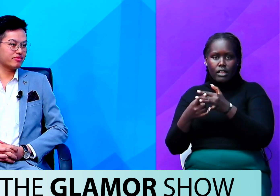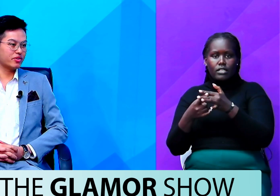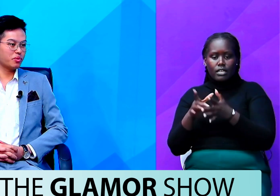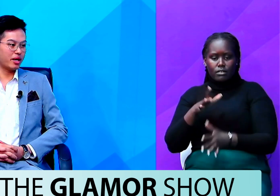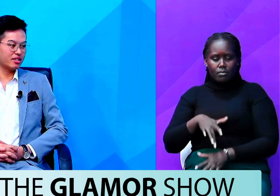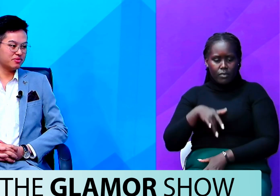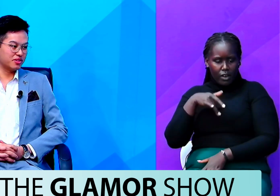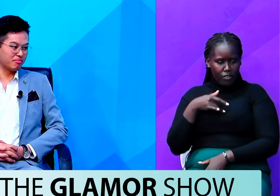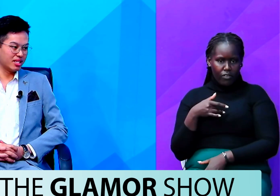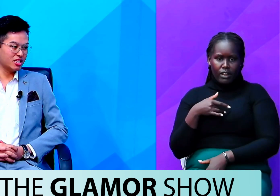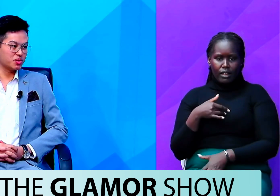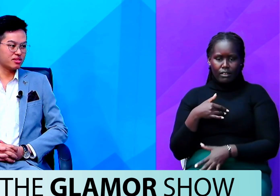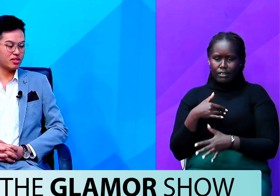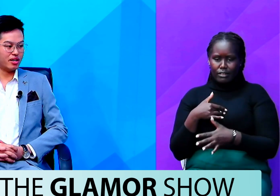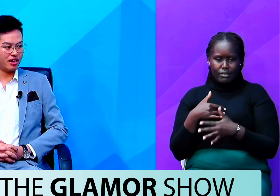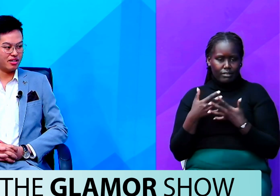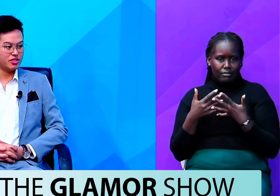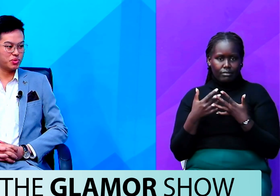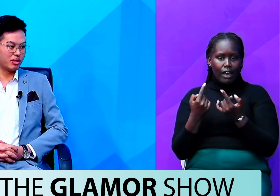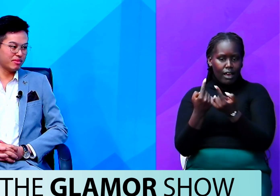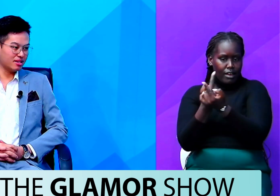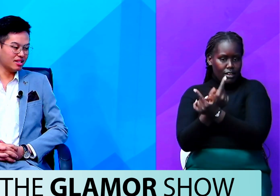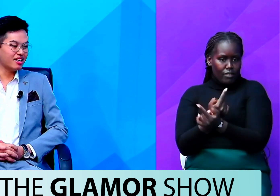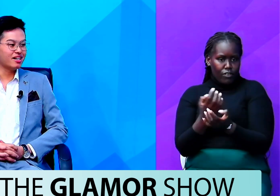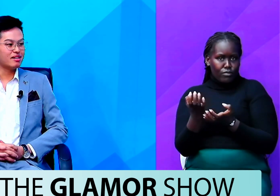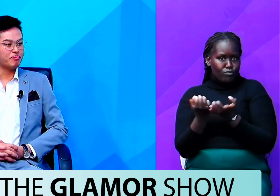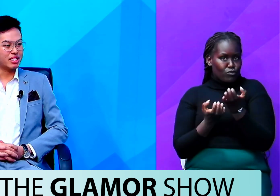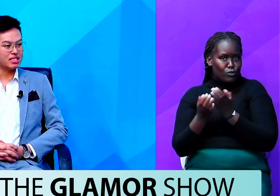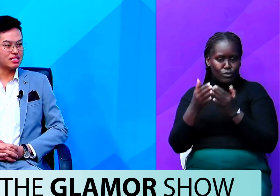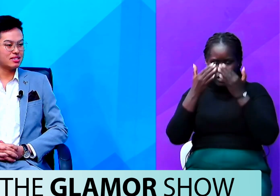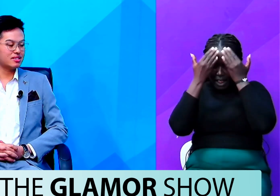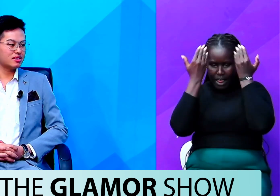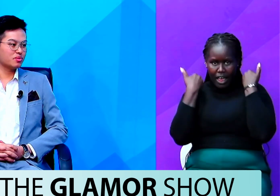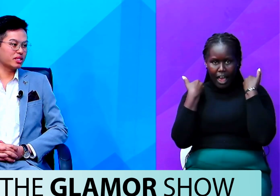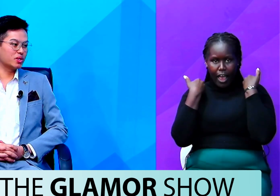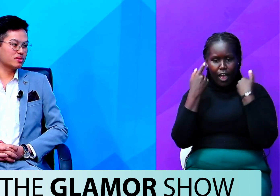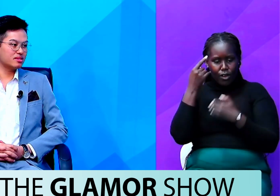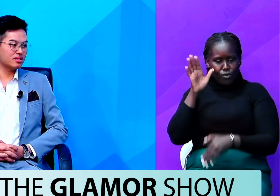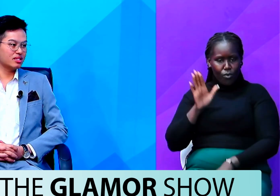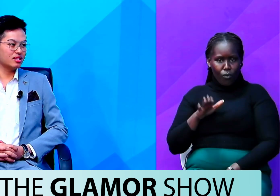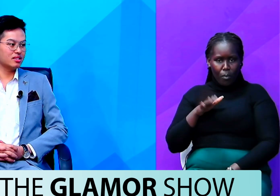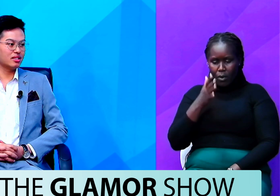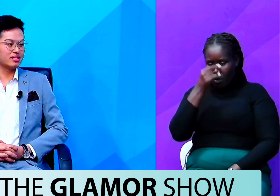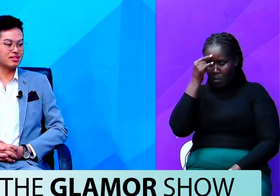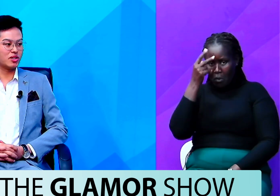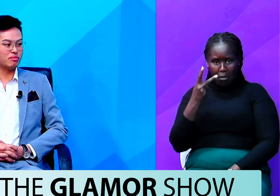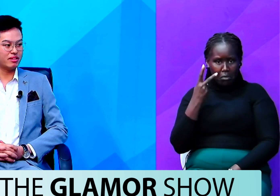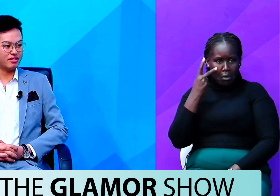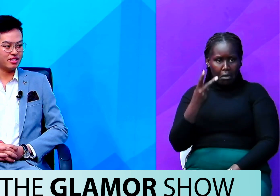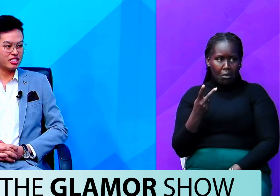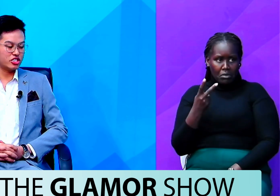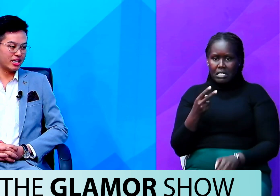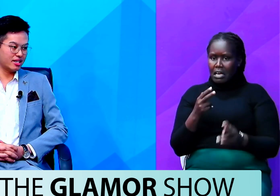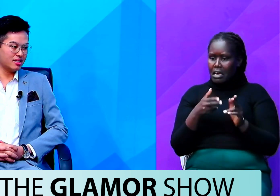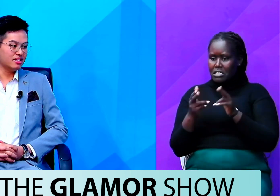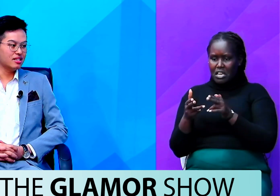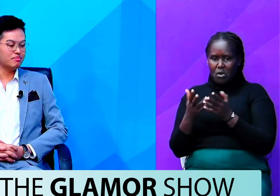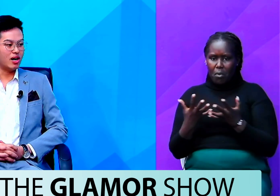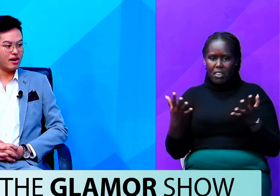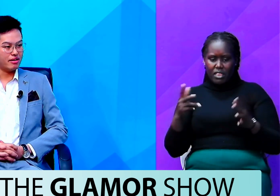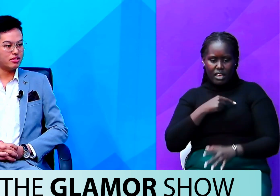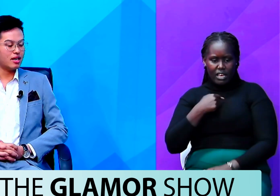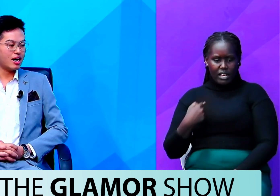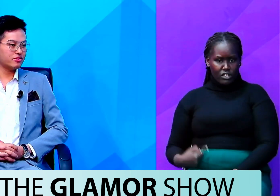it's very weird for me to sell hair to women because we don't see it's a common thing in China.